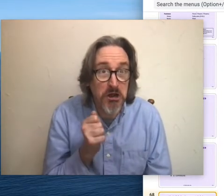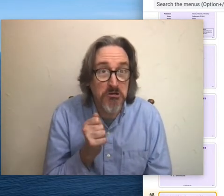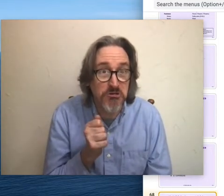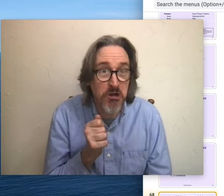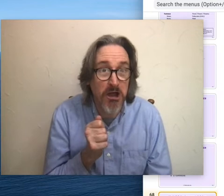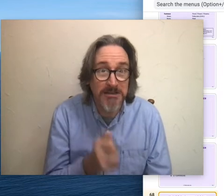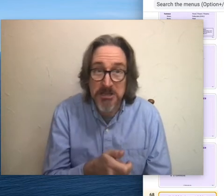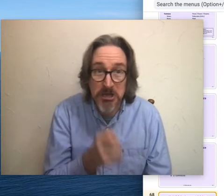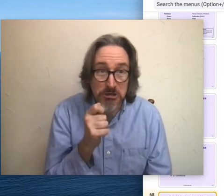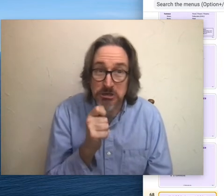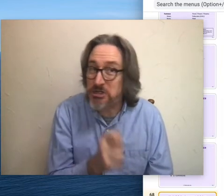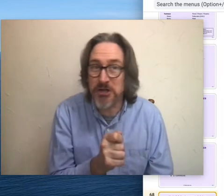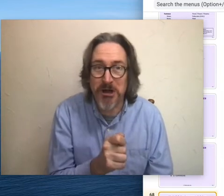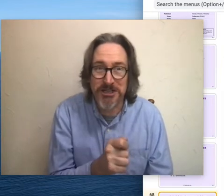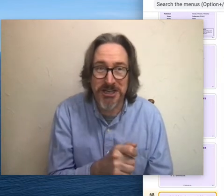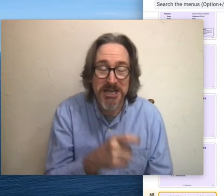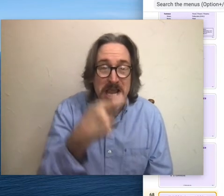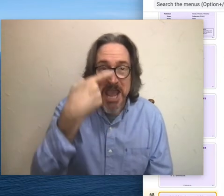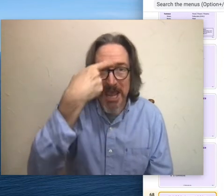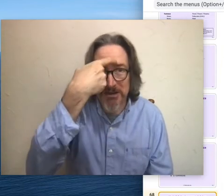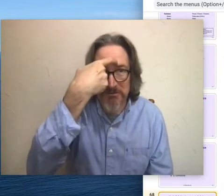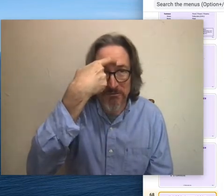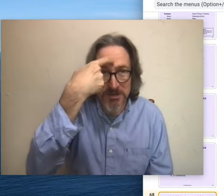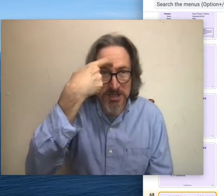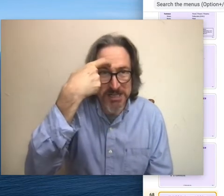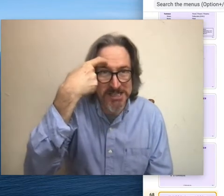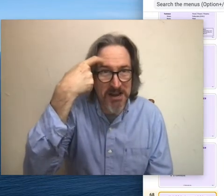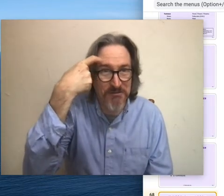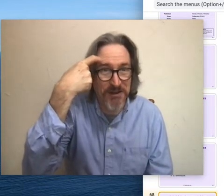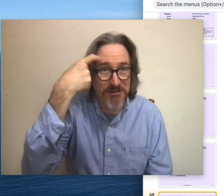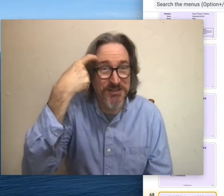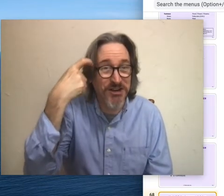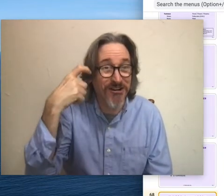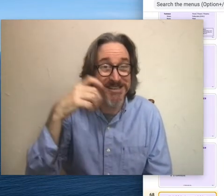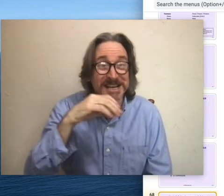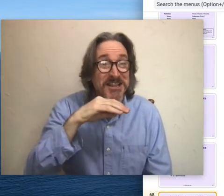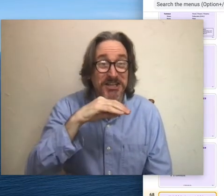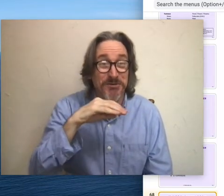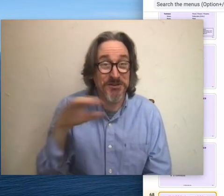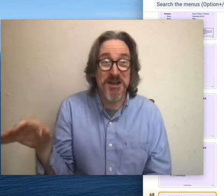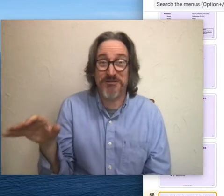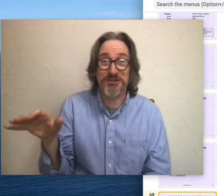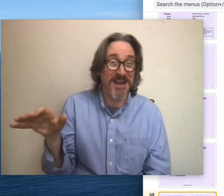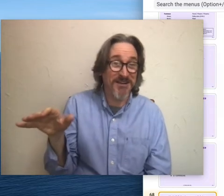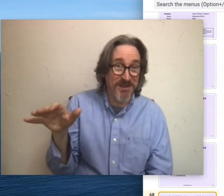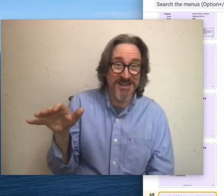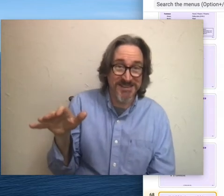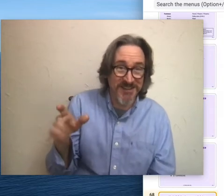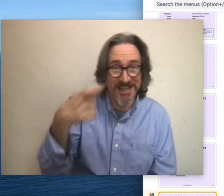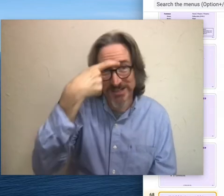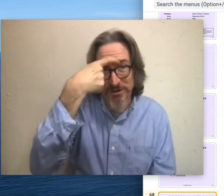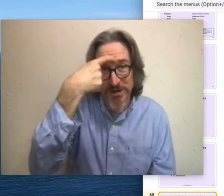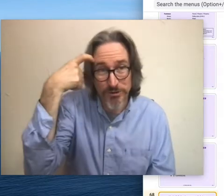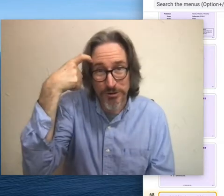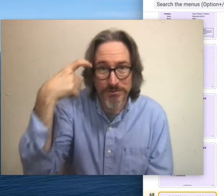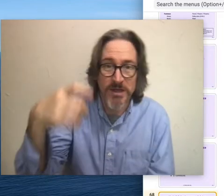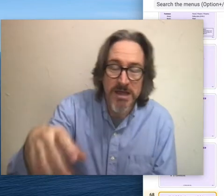put on Jaws and she watched it. And she's got a fear of sharks that she will never shake because of that.